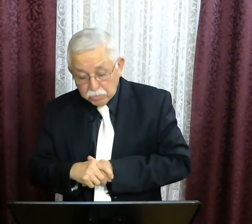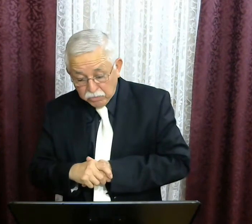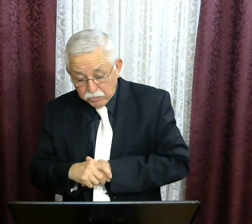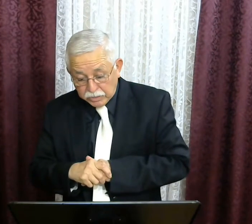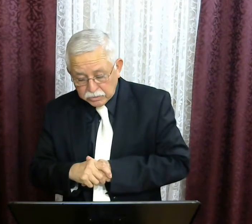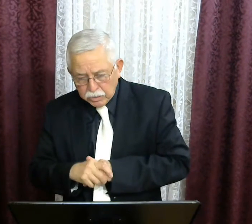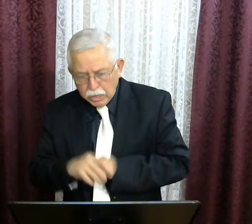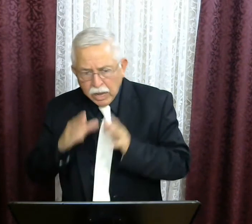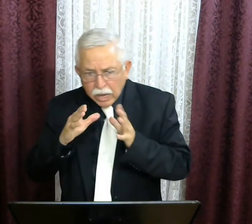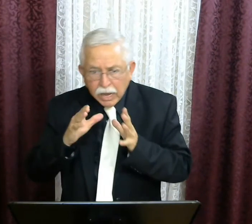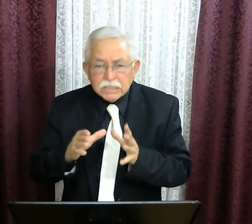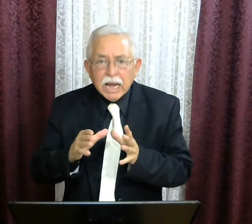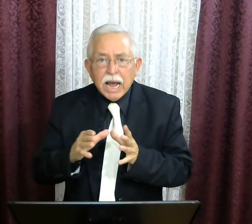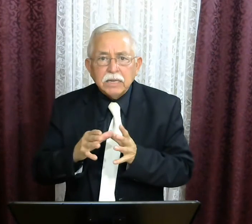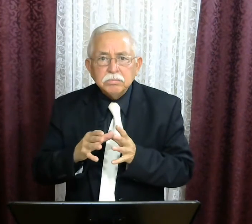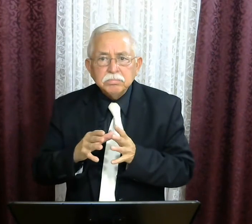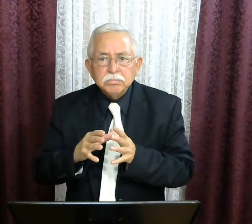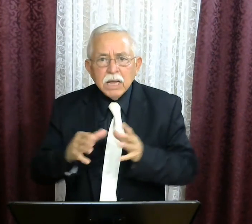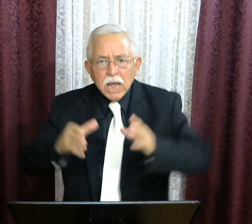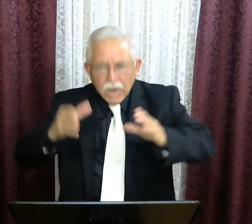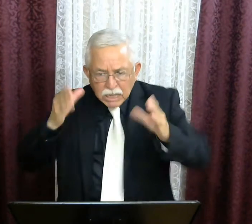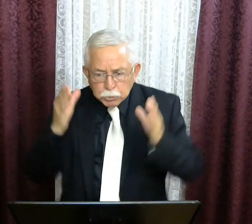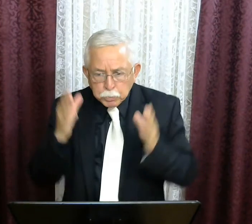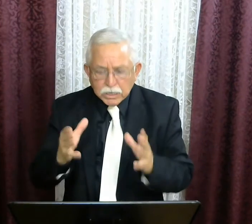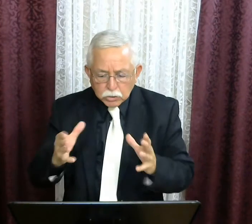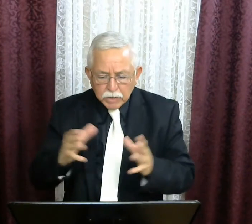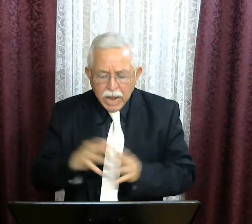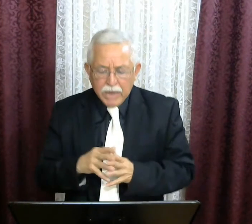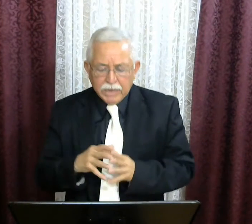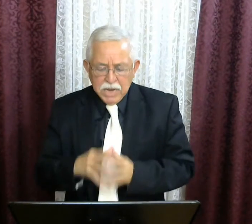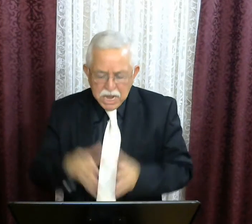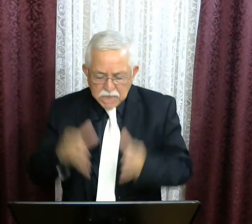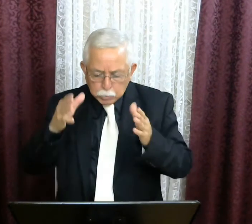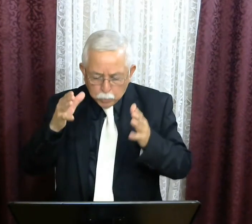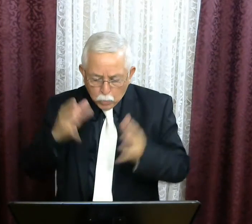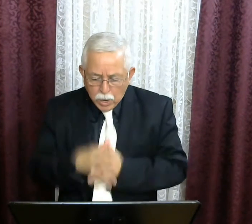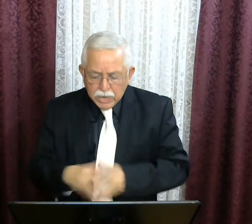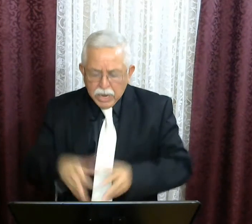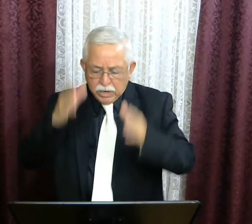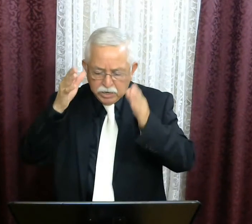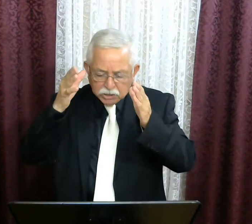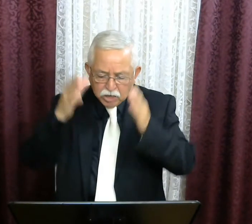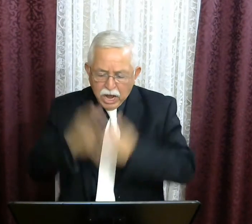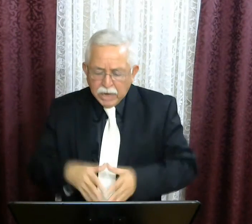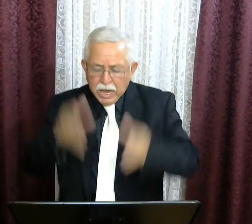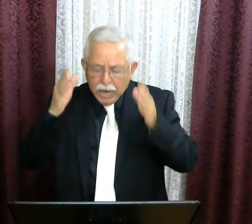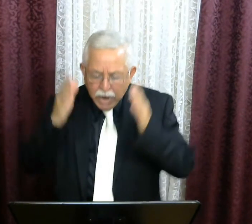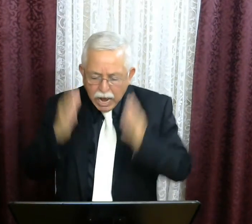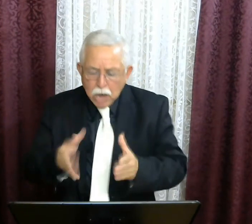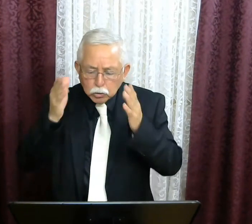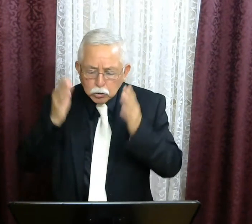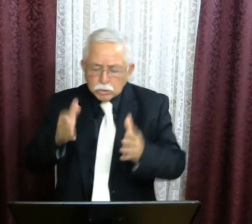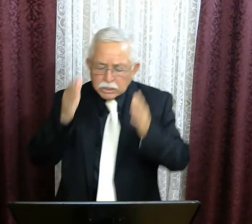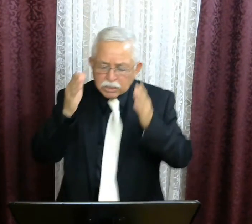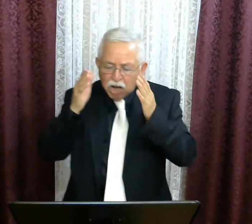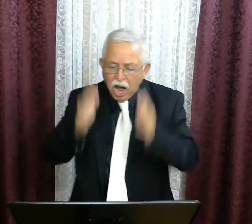friend. Ask God. Let's pray tonight. Let's pray and ask God how to use His kindness